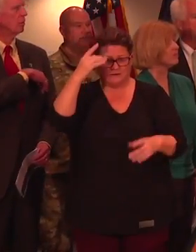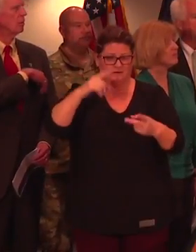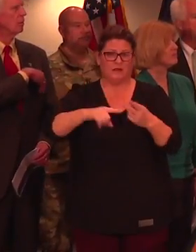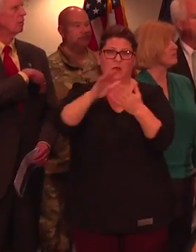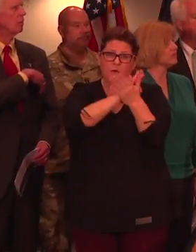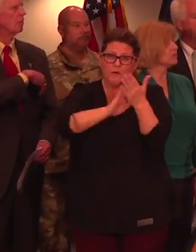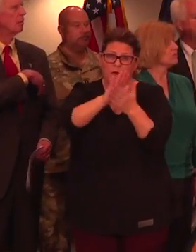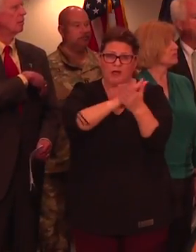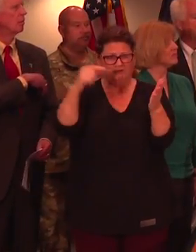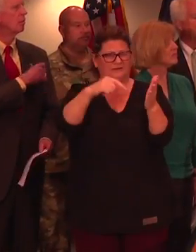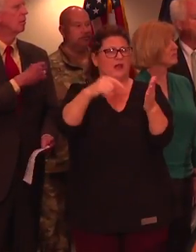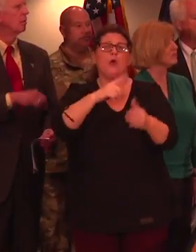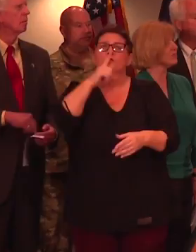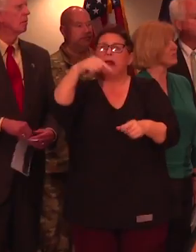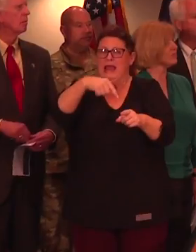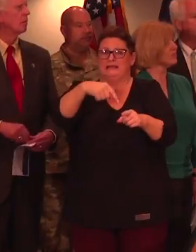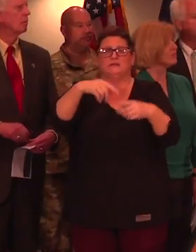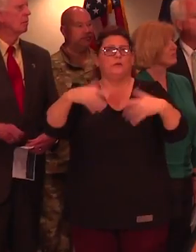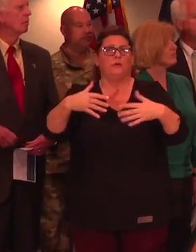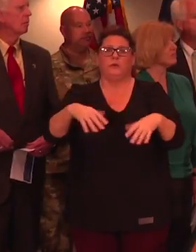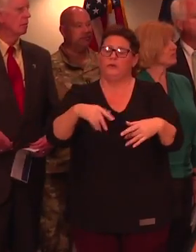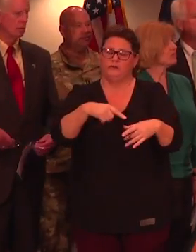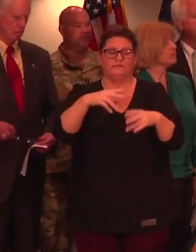can significantly impact the spread of disease